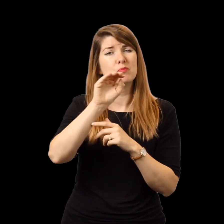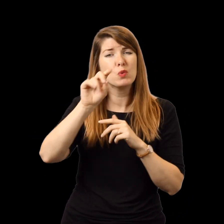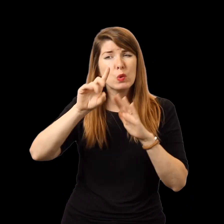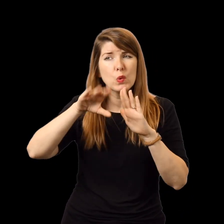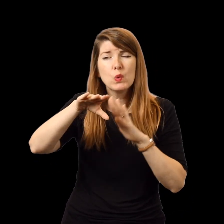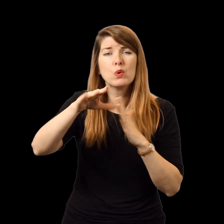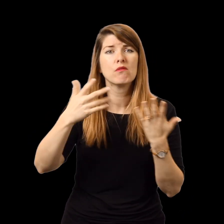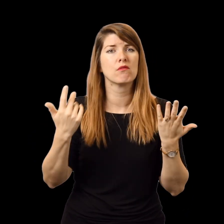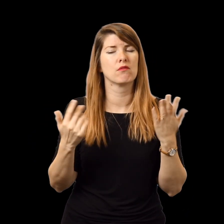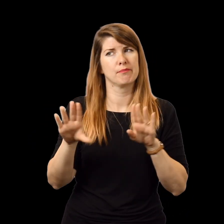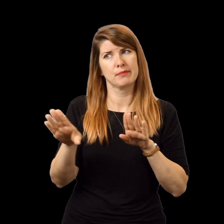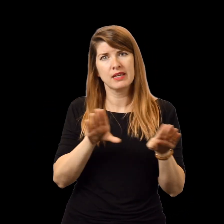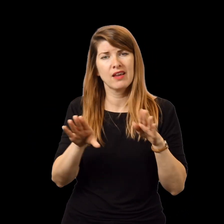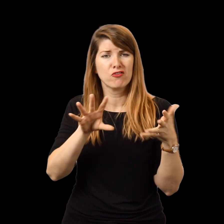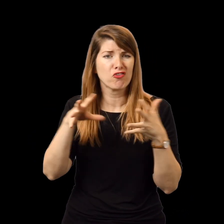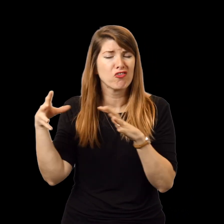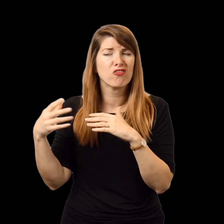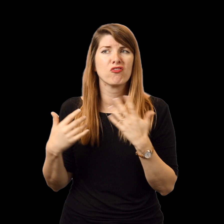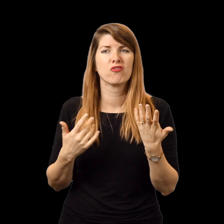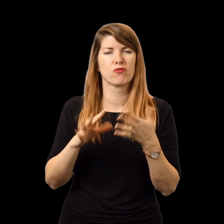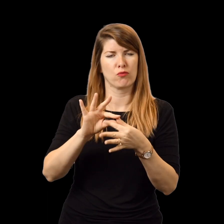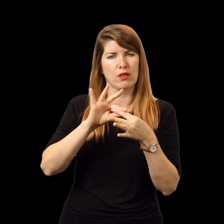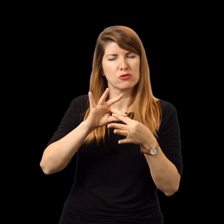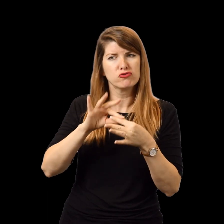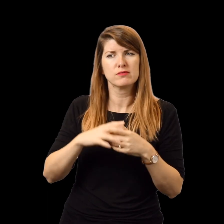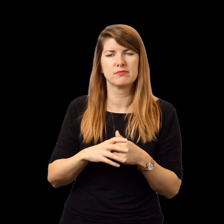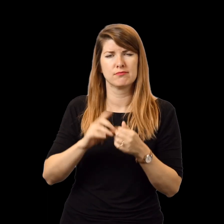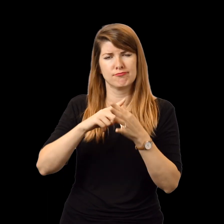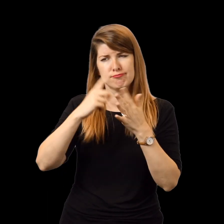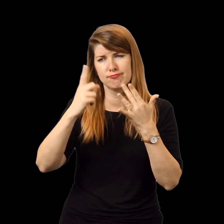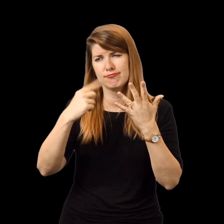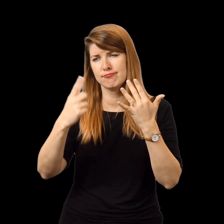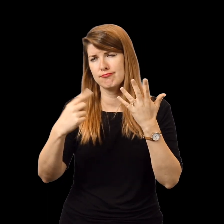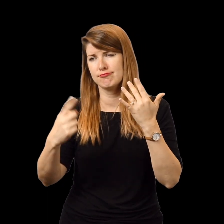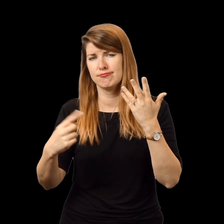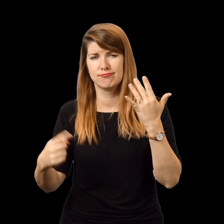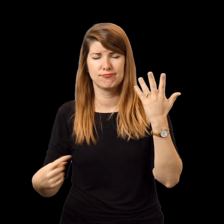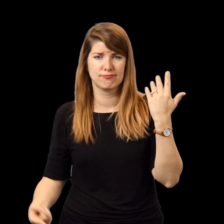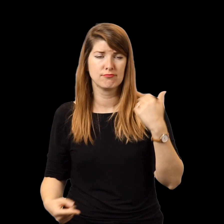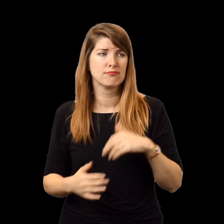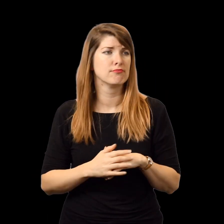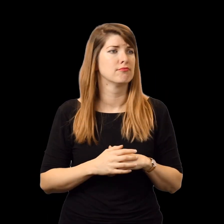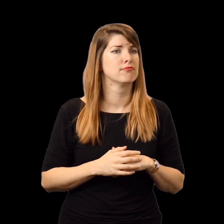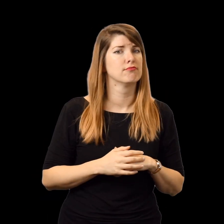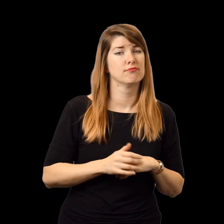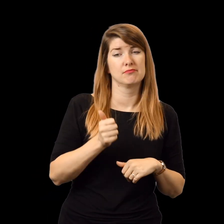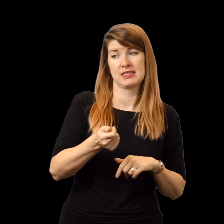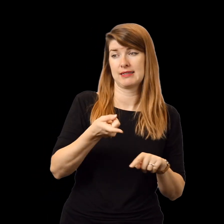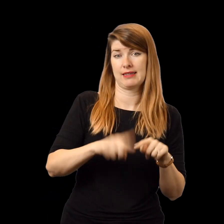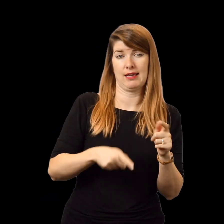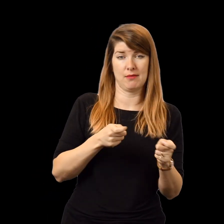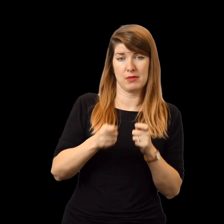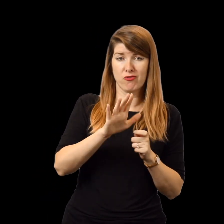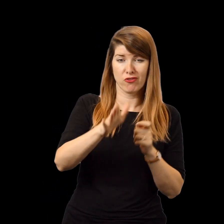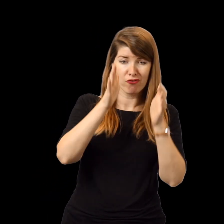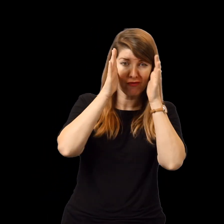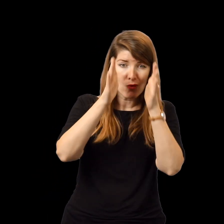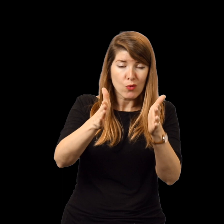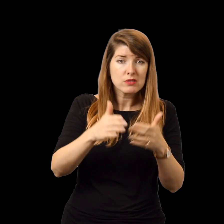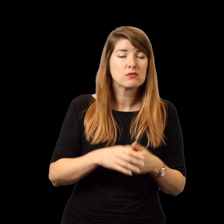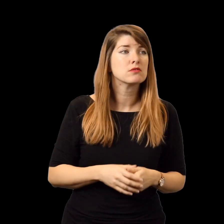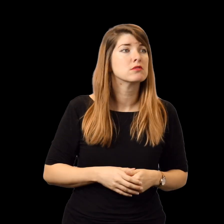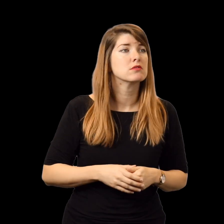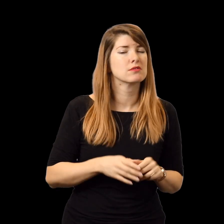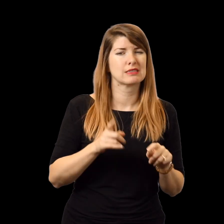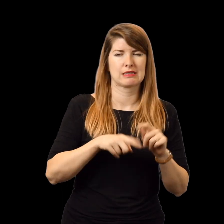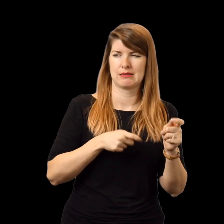mood, behavior, relationships, loads and loads of difficulty. They can't manage their focus.